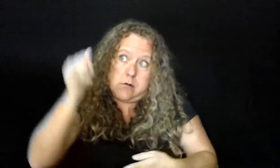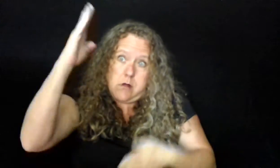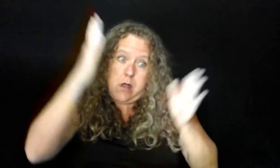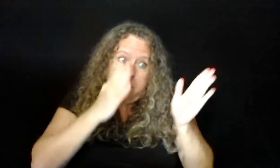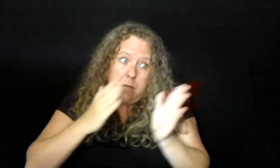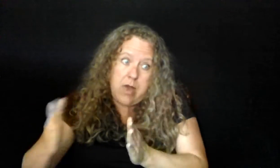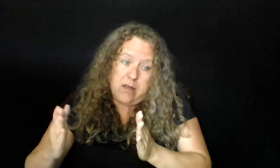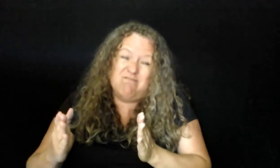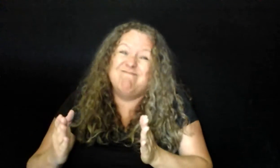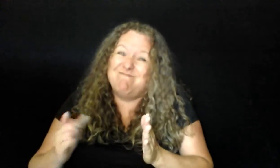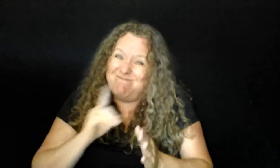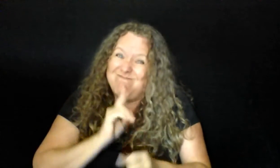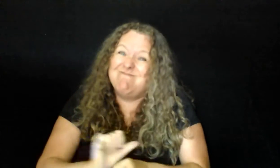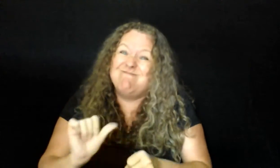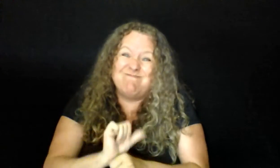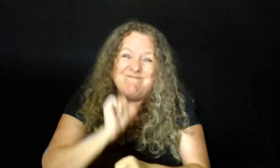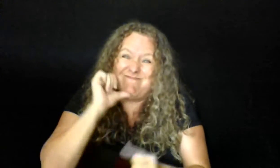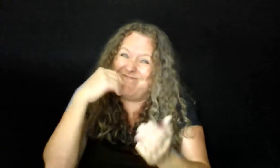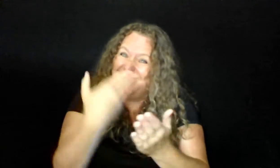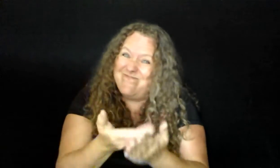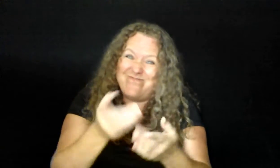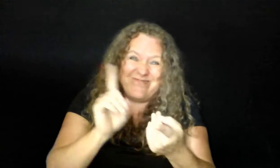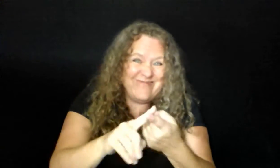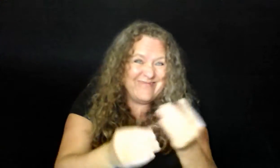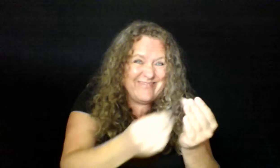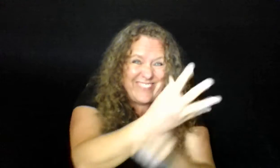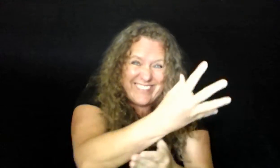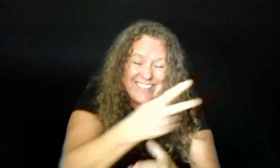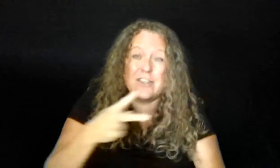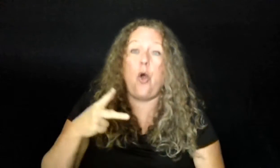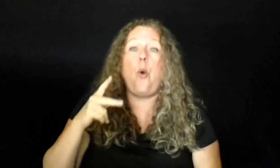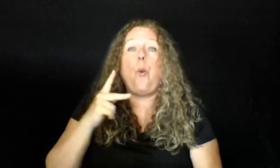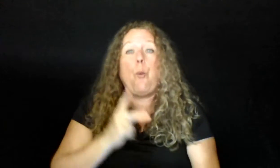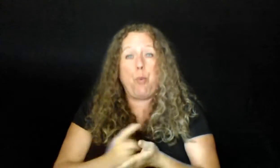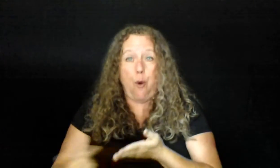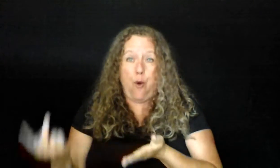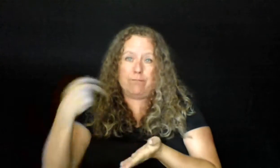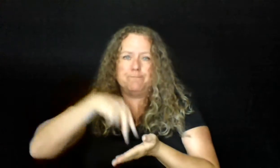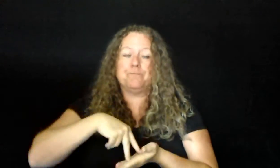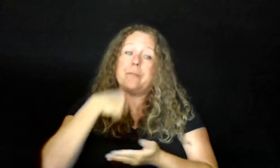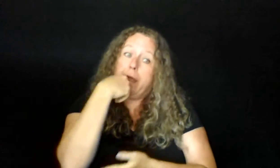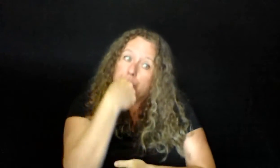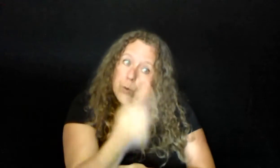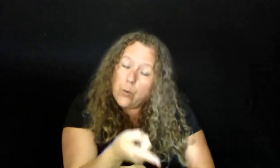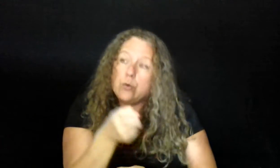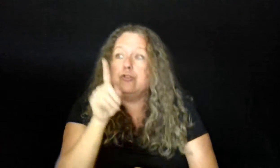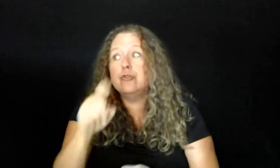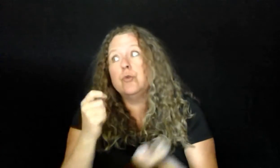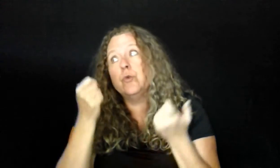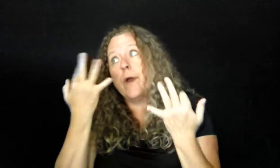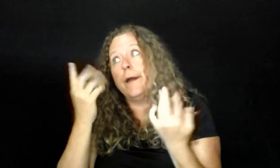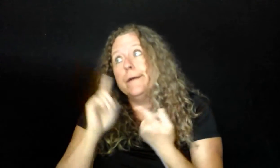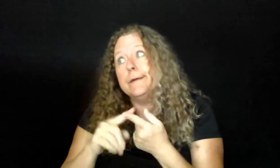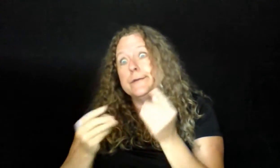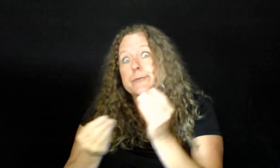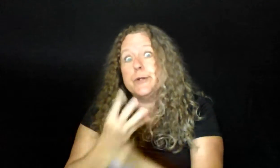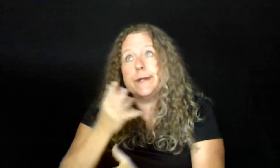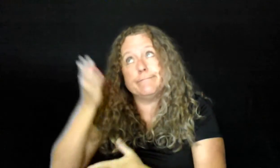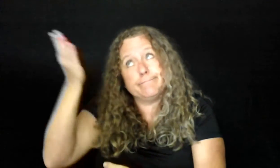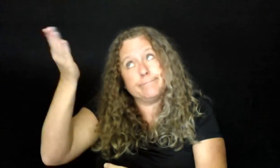Paul tells them, you should have listened to me when you left Crete. I told you God said you wouldn't make it. What I want you to do now